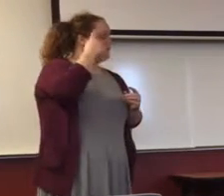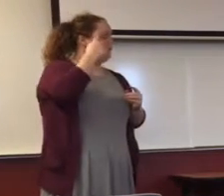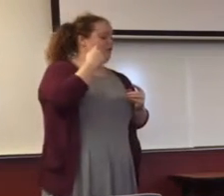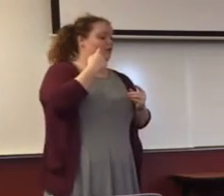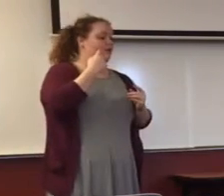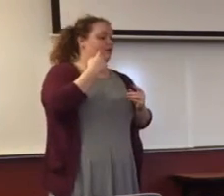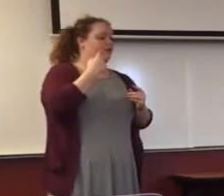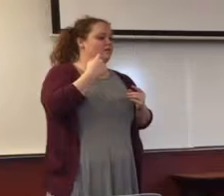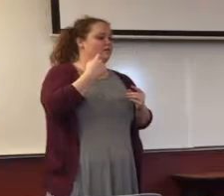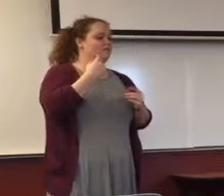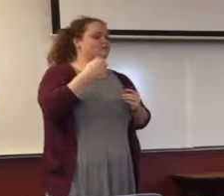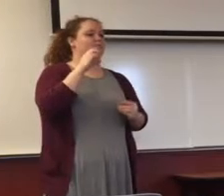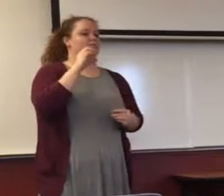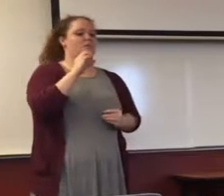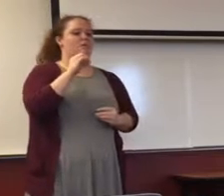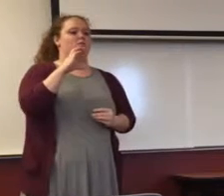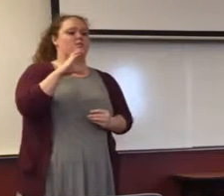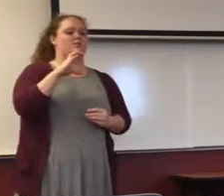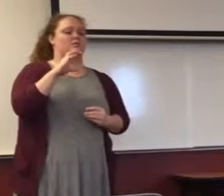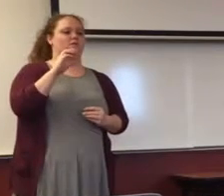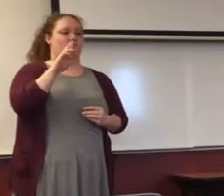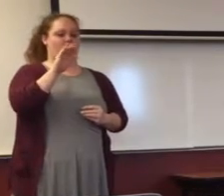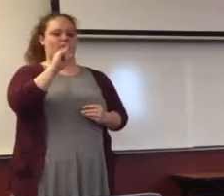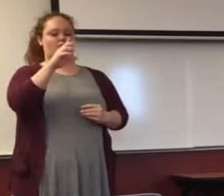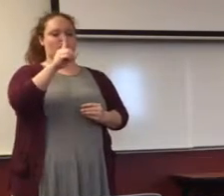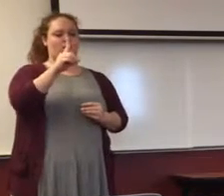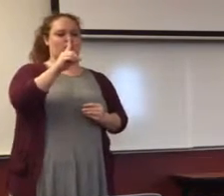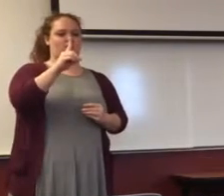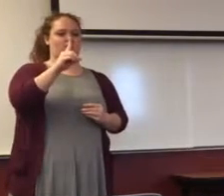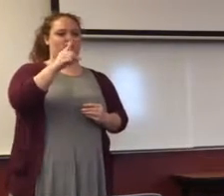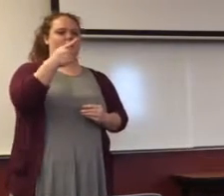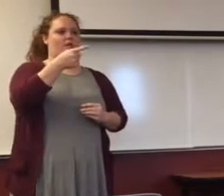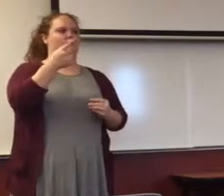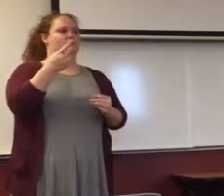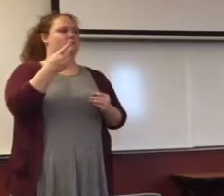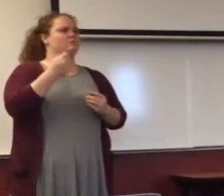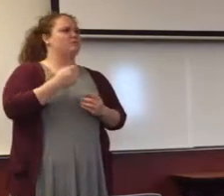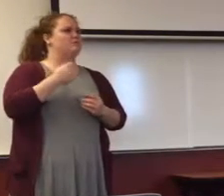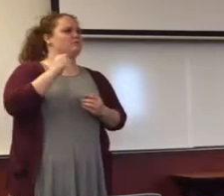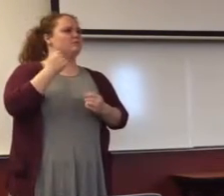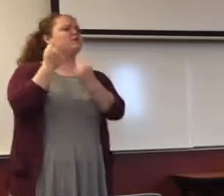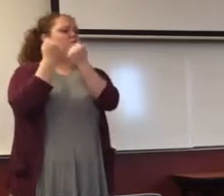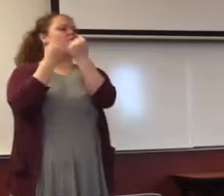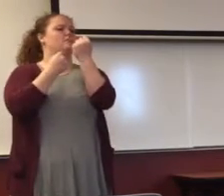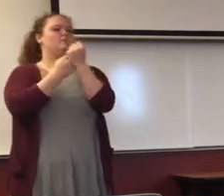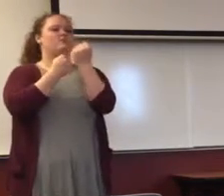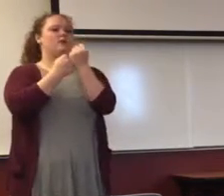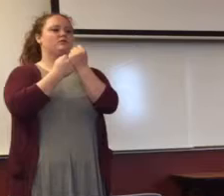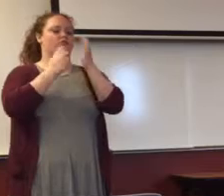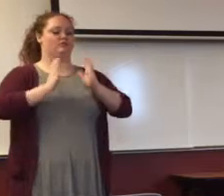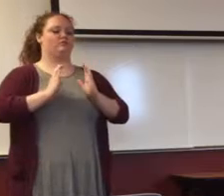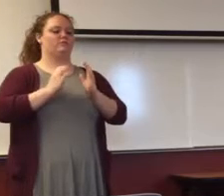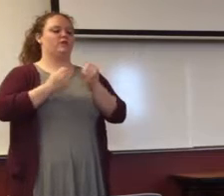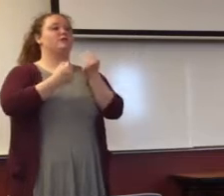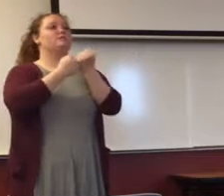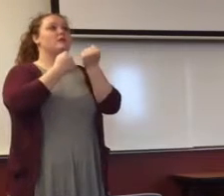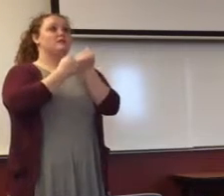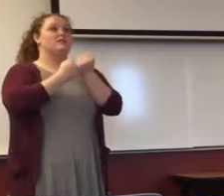is sponsoring it as far as CEUs, Oh. so, yep. So they know how to apply to get CEUs, they know there's a